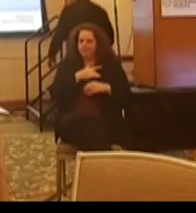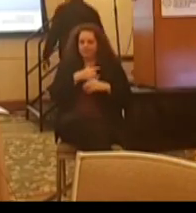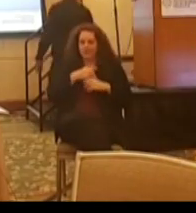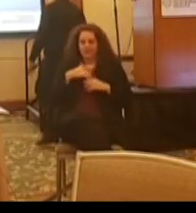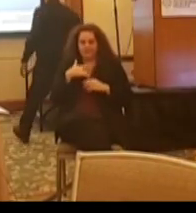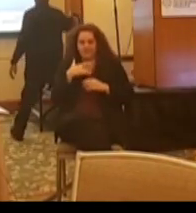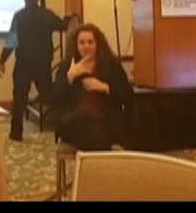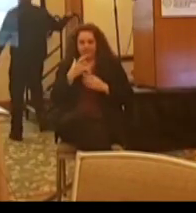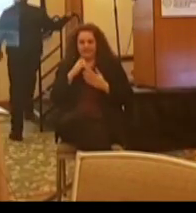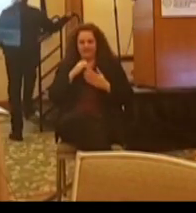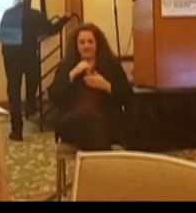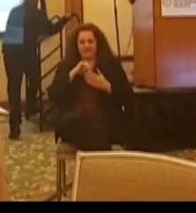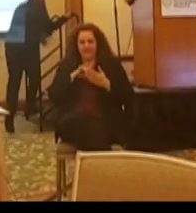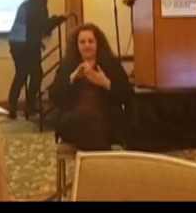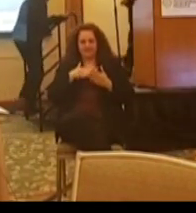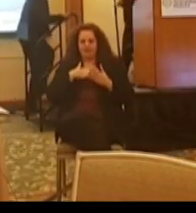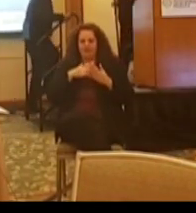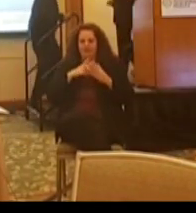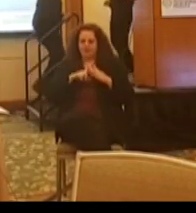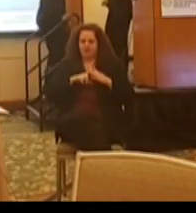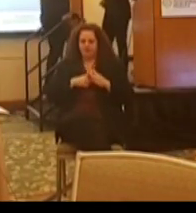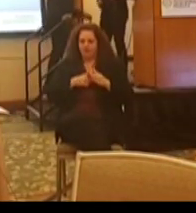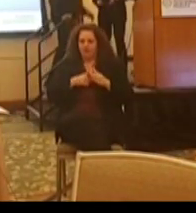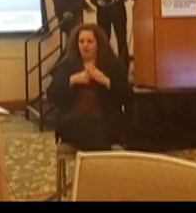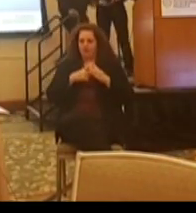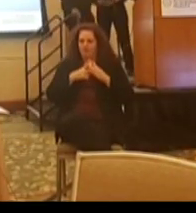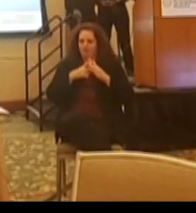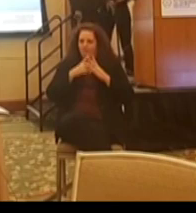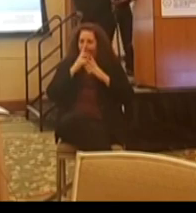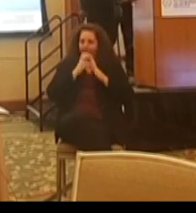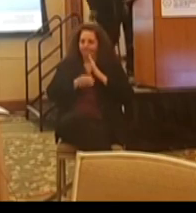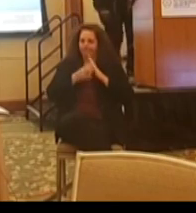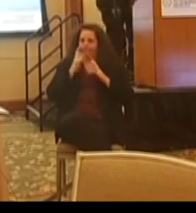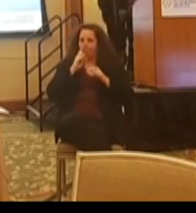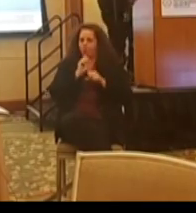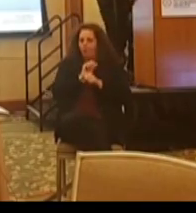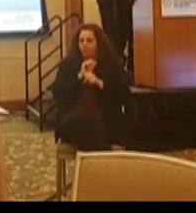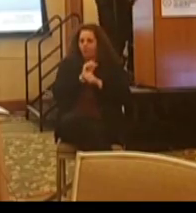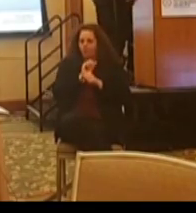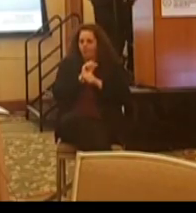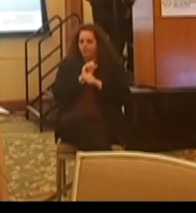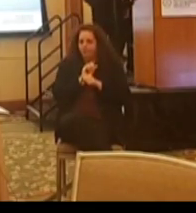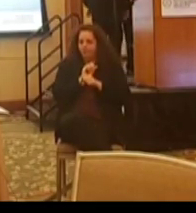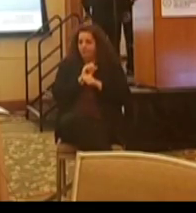like my lodestar for this type of work. And so, does that work?